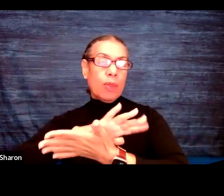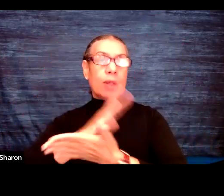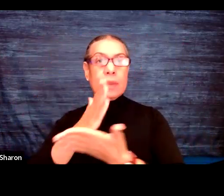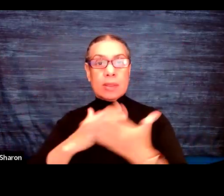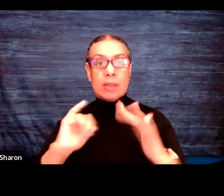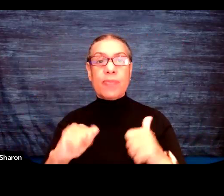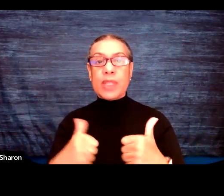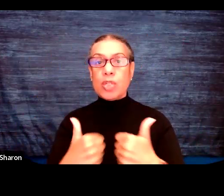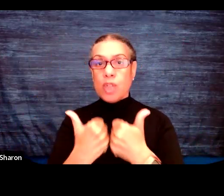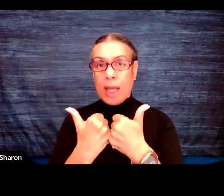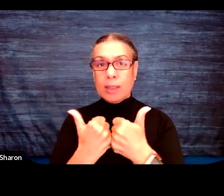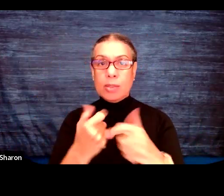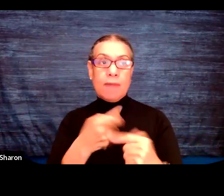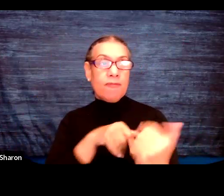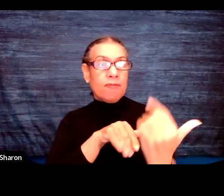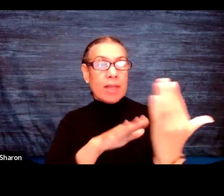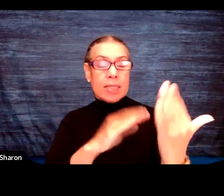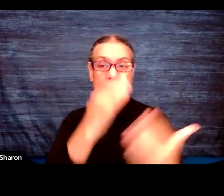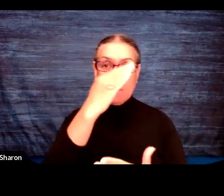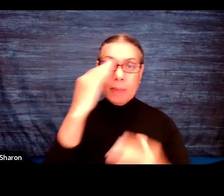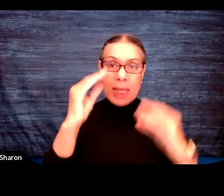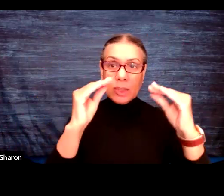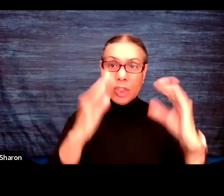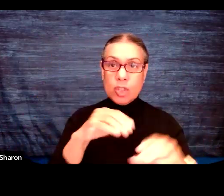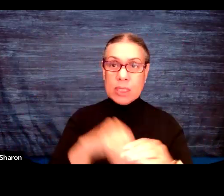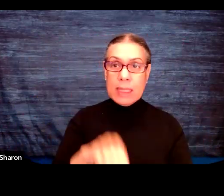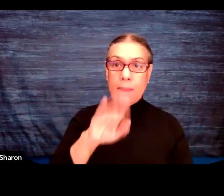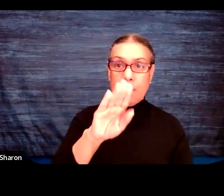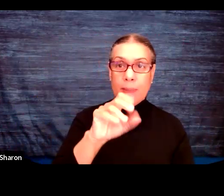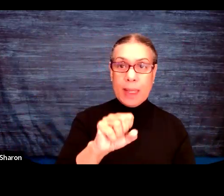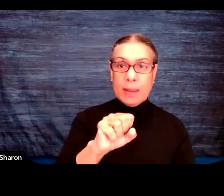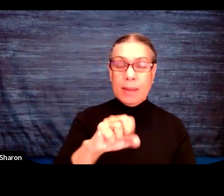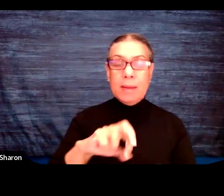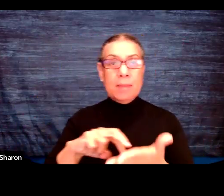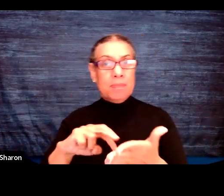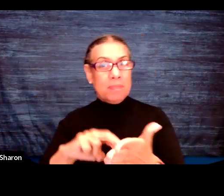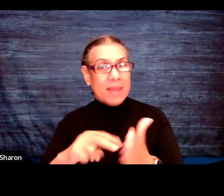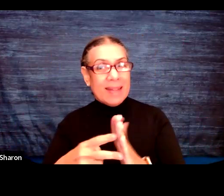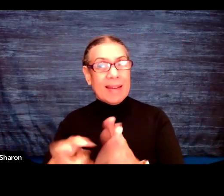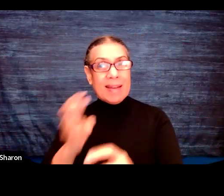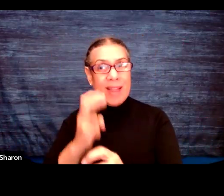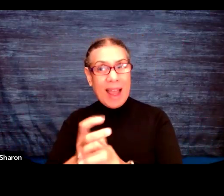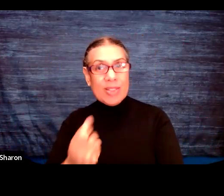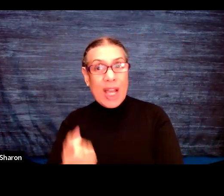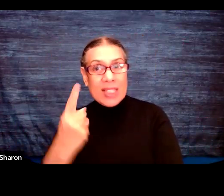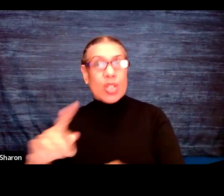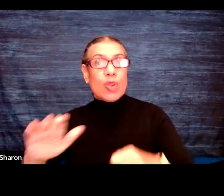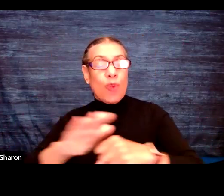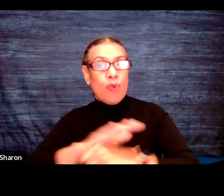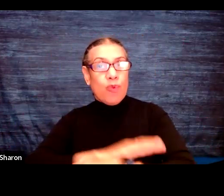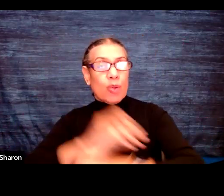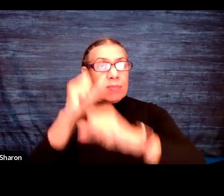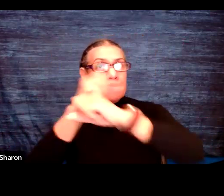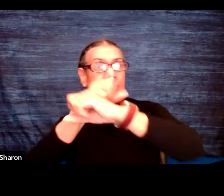challenges faced by Black educators in BPS, making it difficult to grasp the full scope of the crisis and